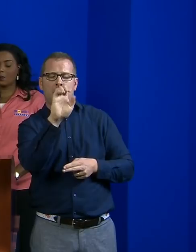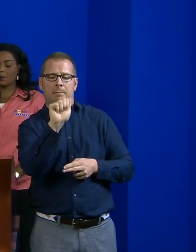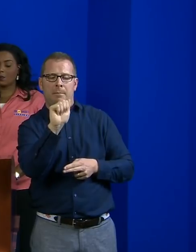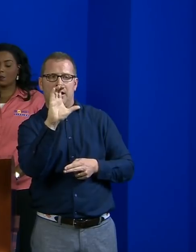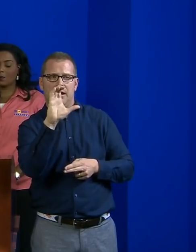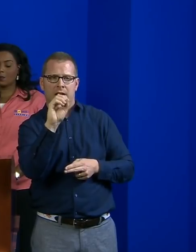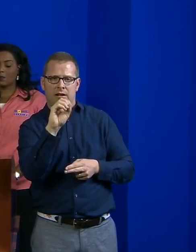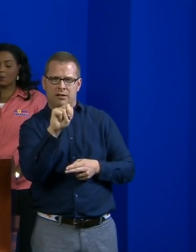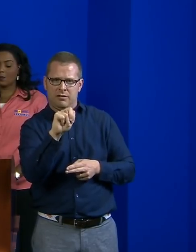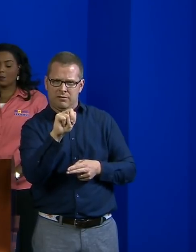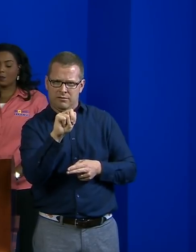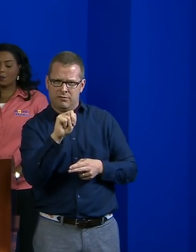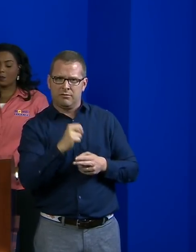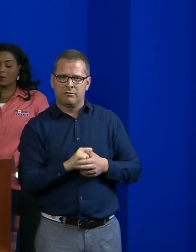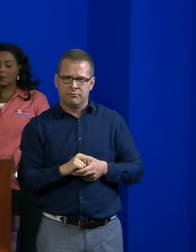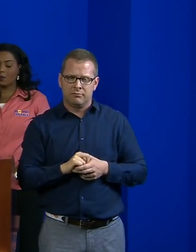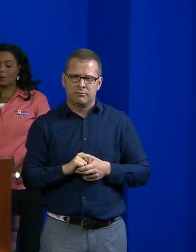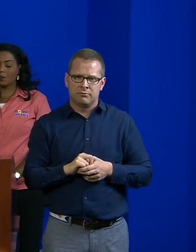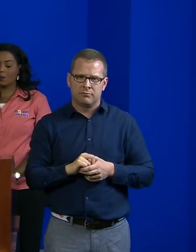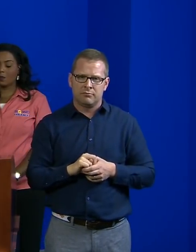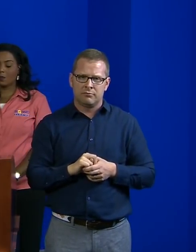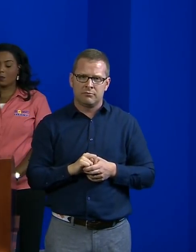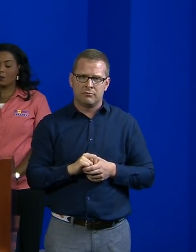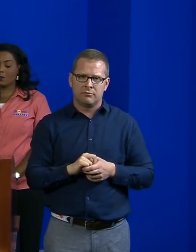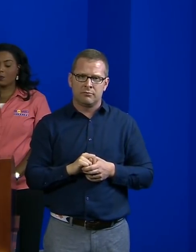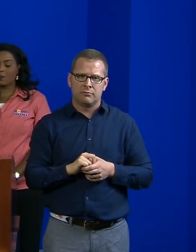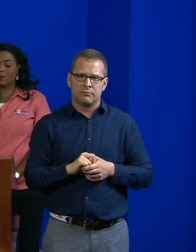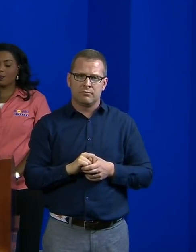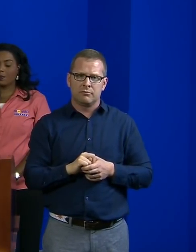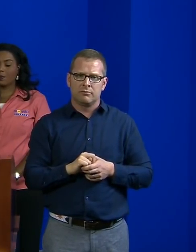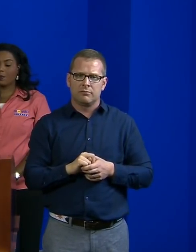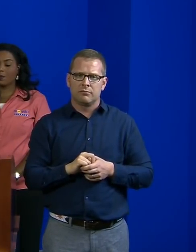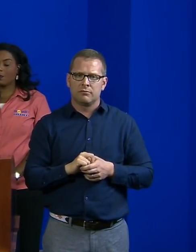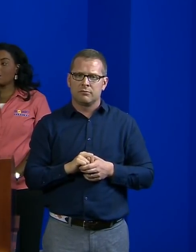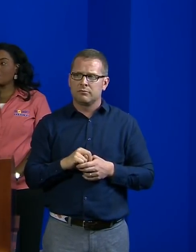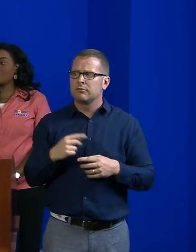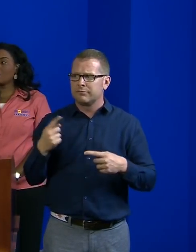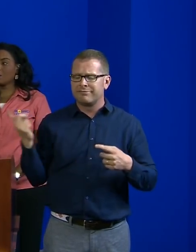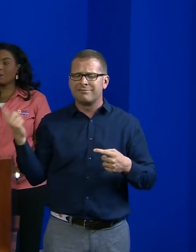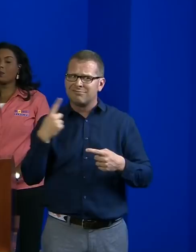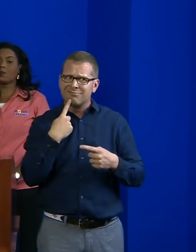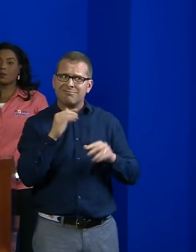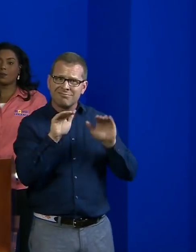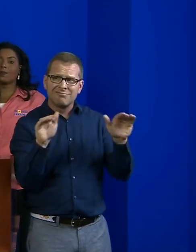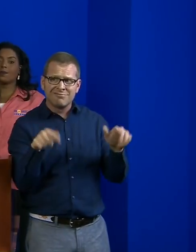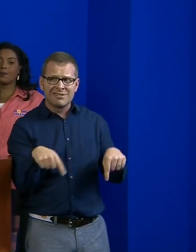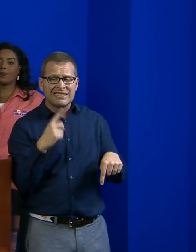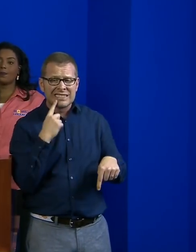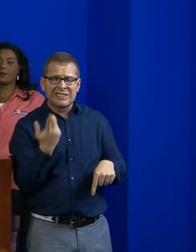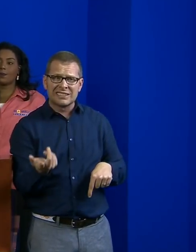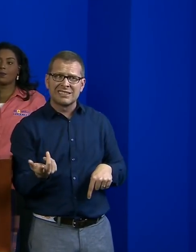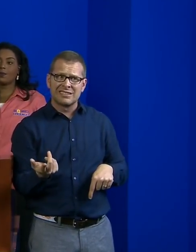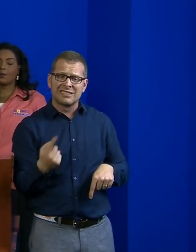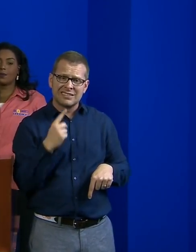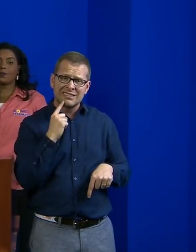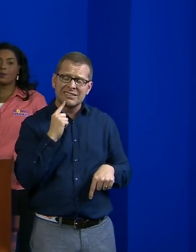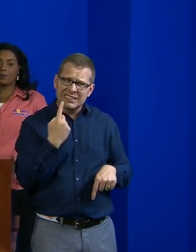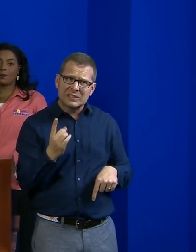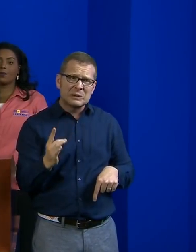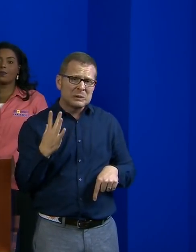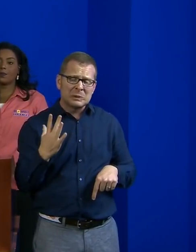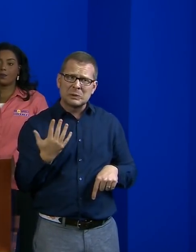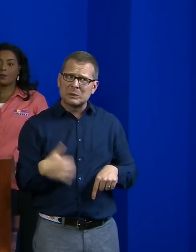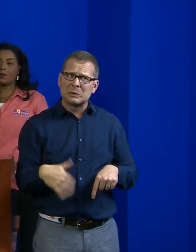safe. And I'd also like to say this is a moment for us to see the best of Broward County. It's when we face